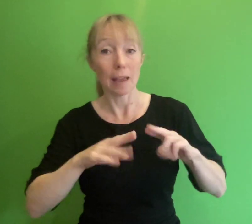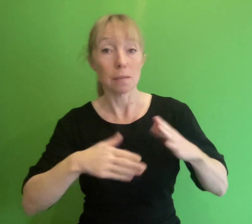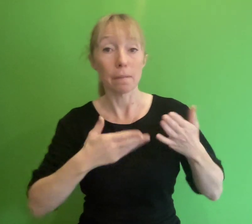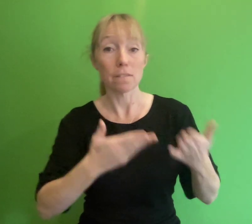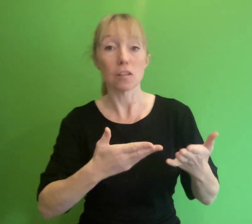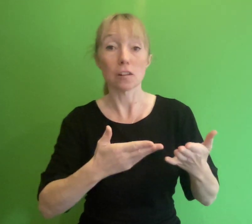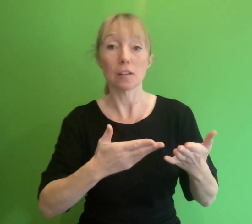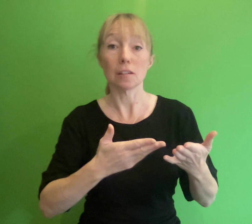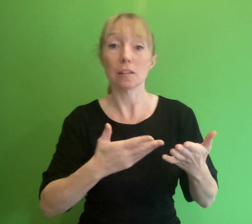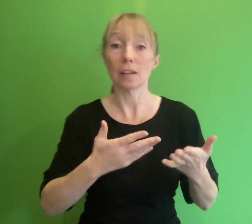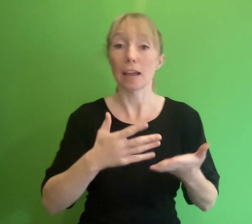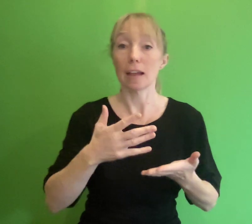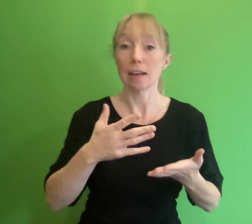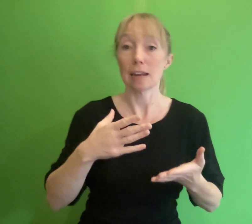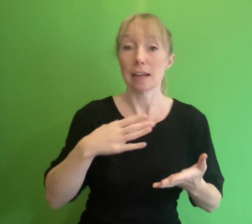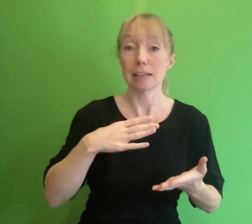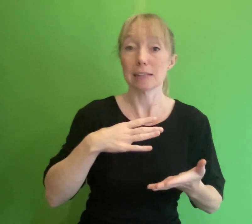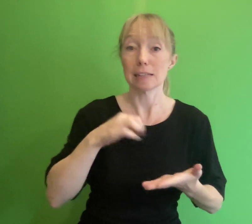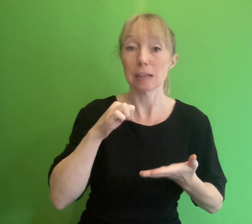organisational budgets and funding applications,